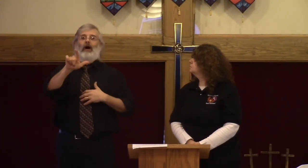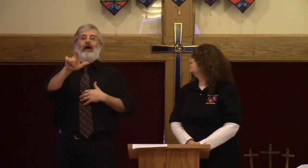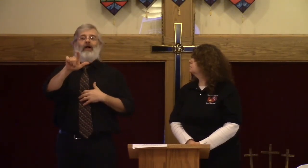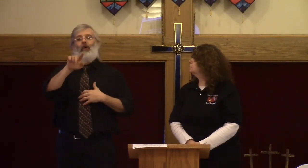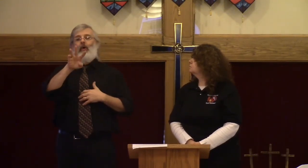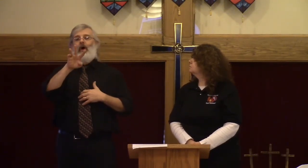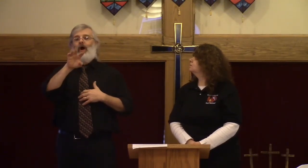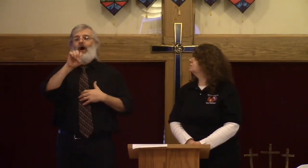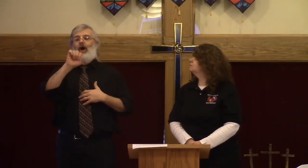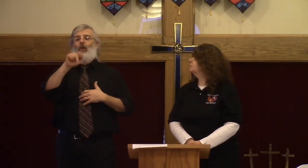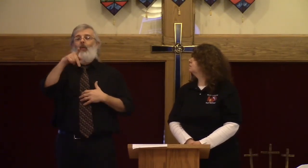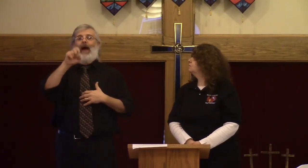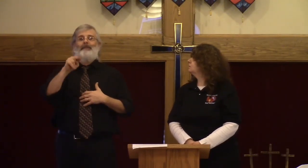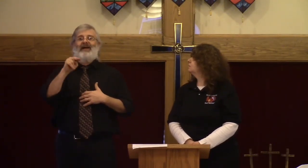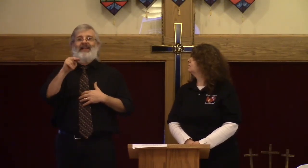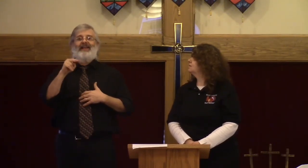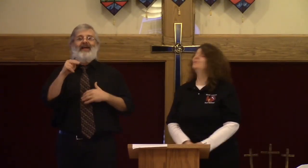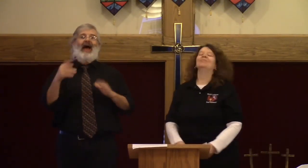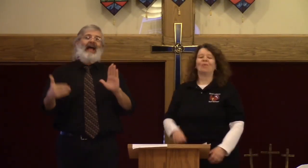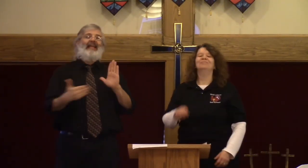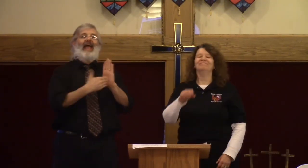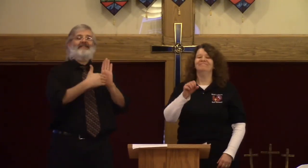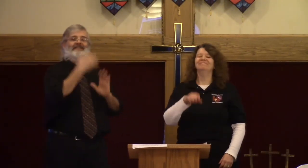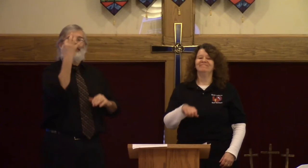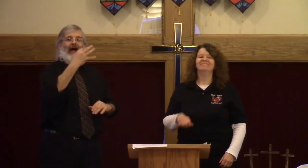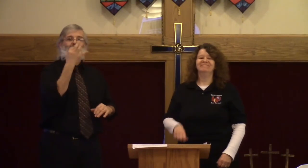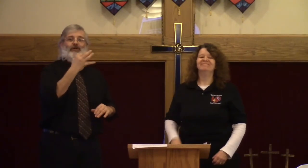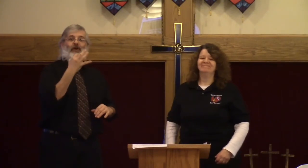tool or weapon against the pastor.